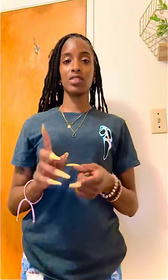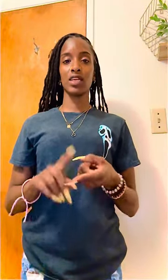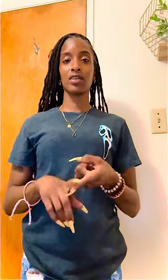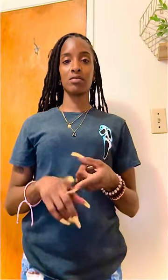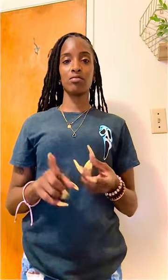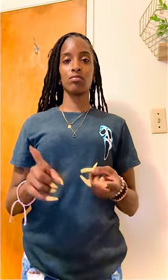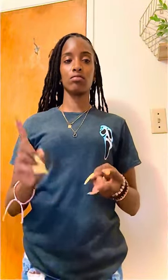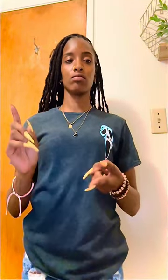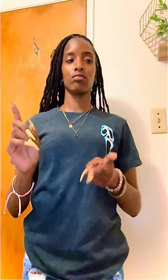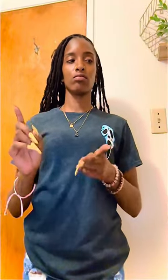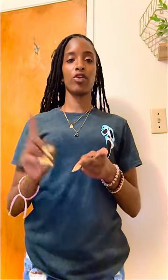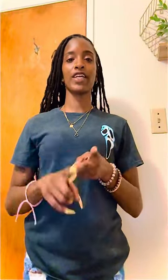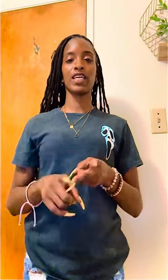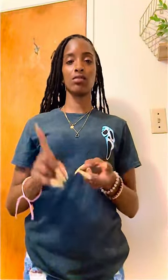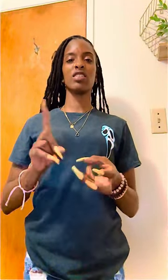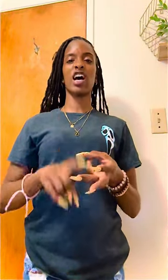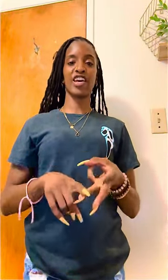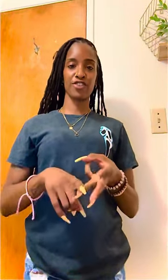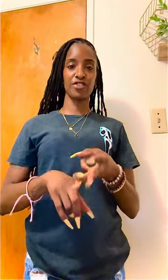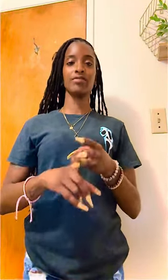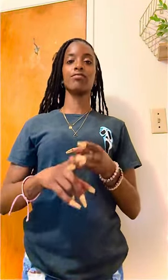Sick, pregnant, tired,